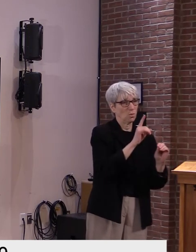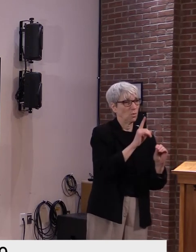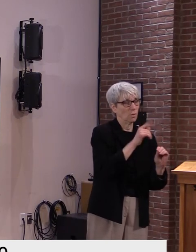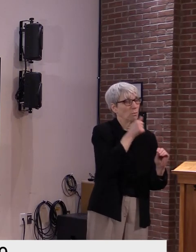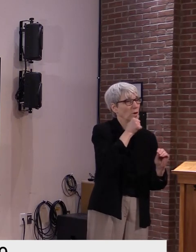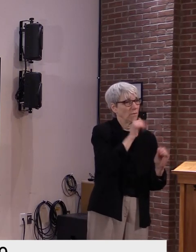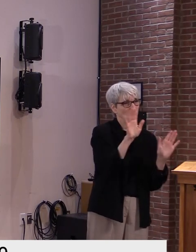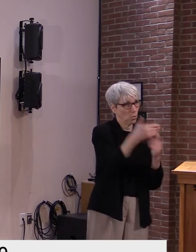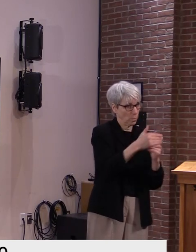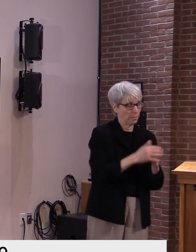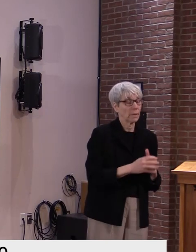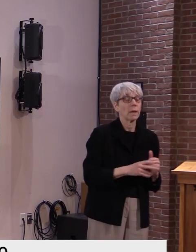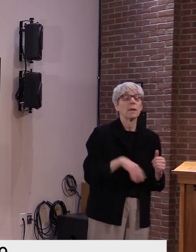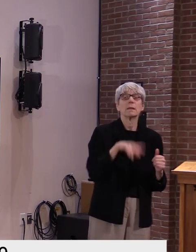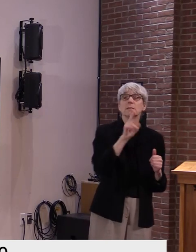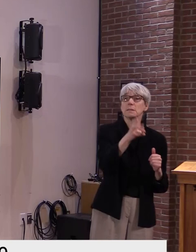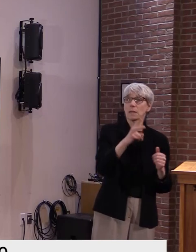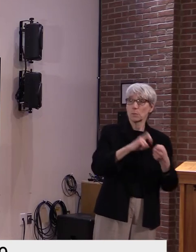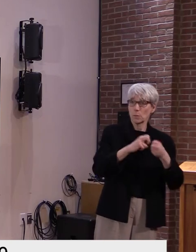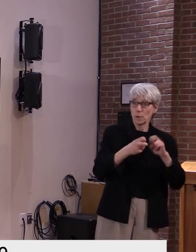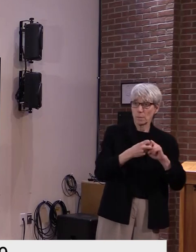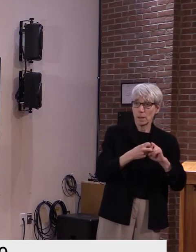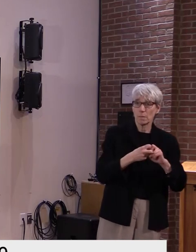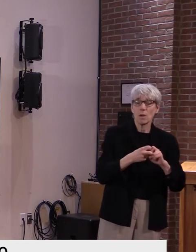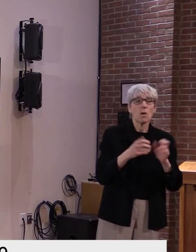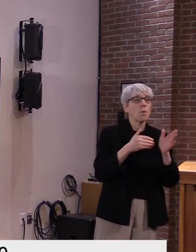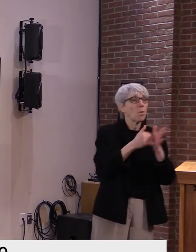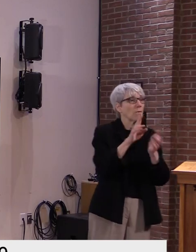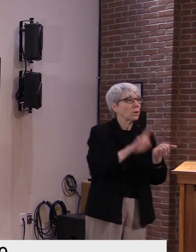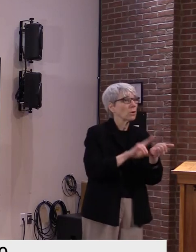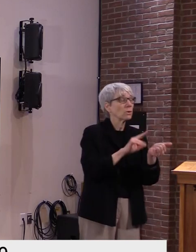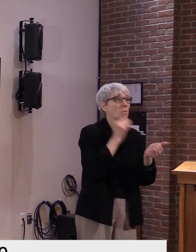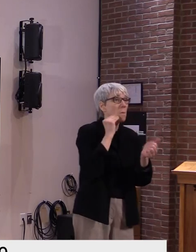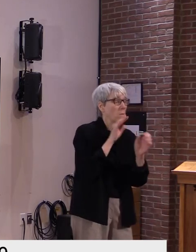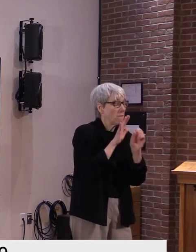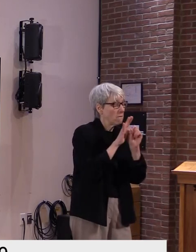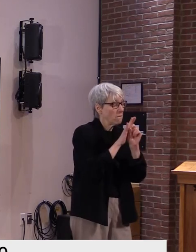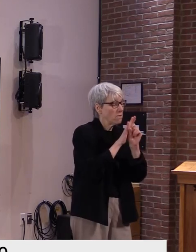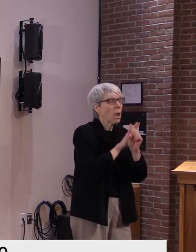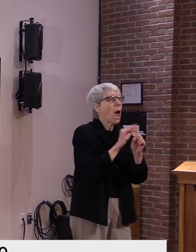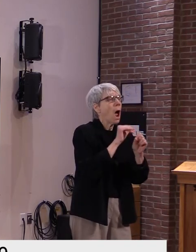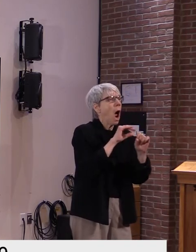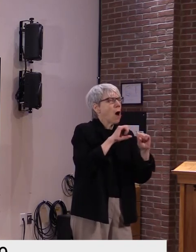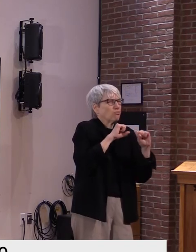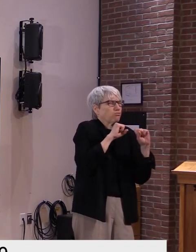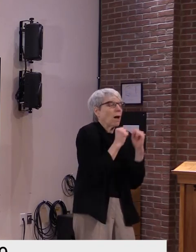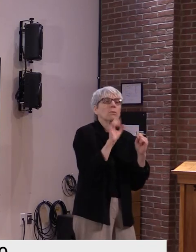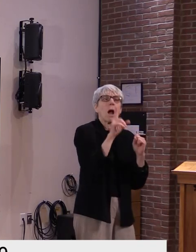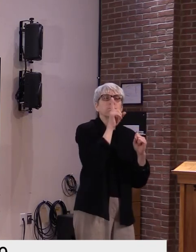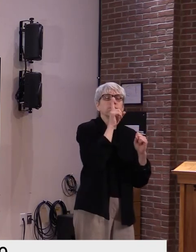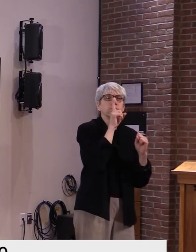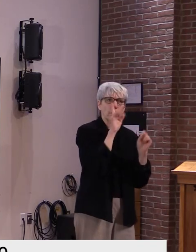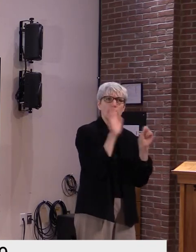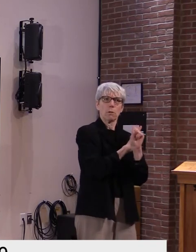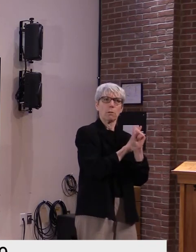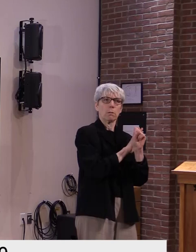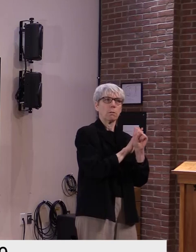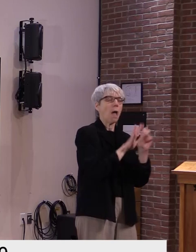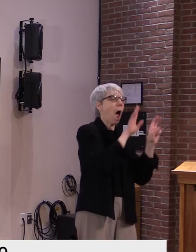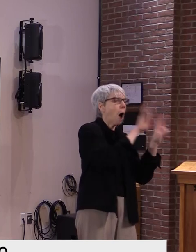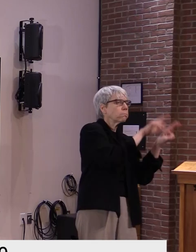facilities often have so many patients in them, not that they're overcrowded, but just to their